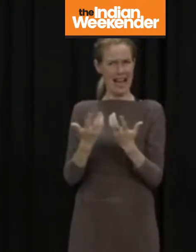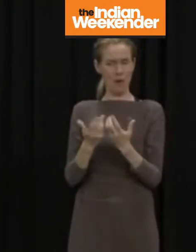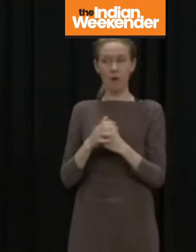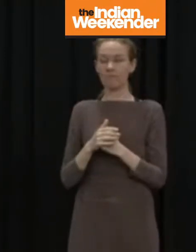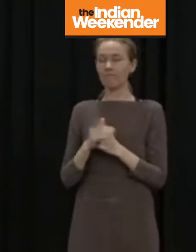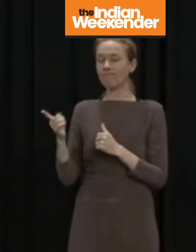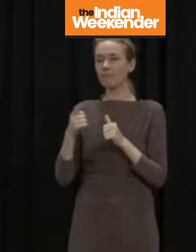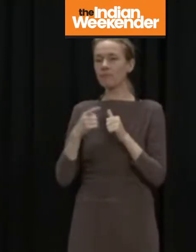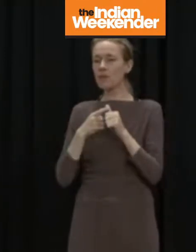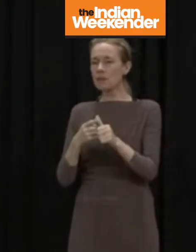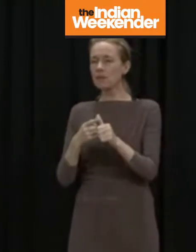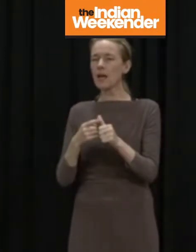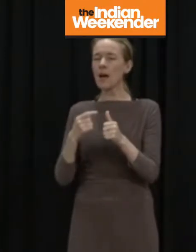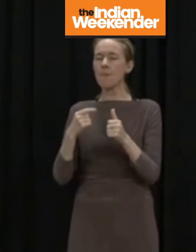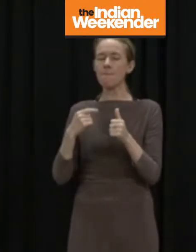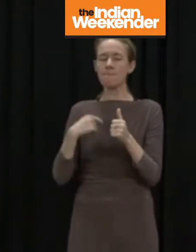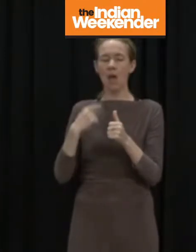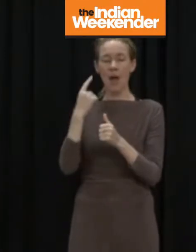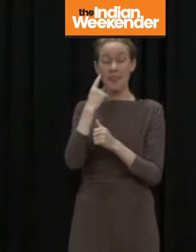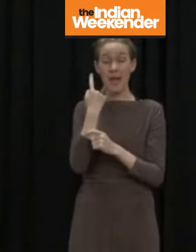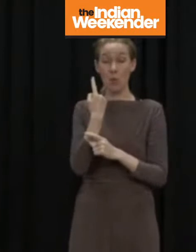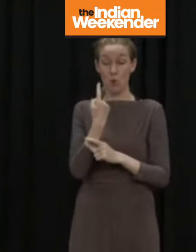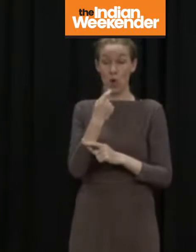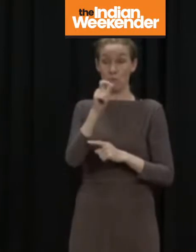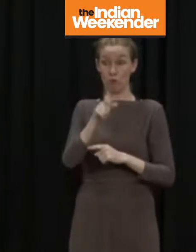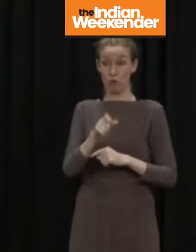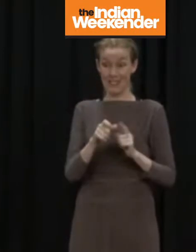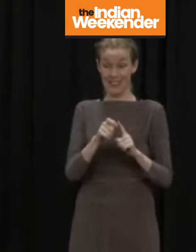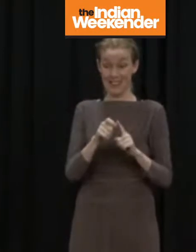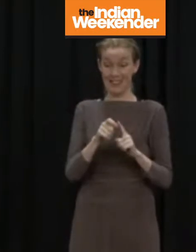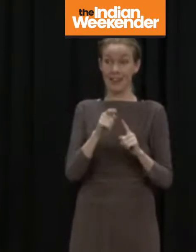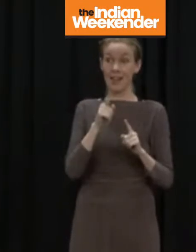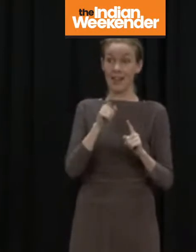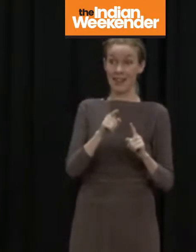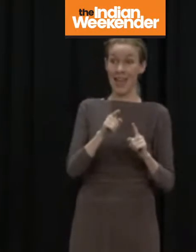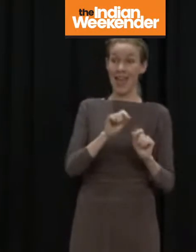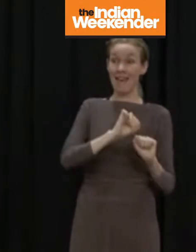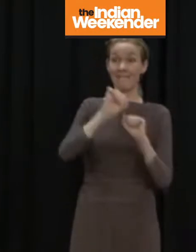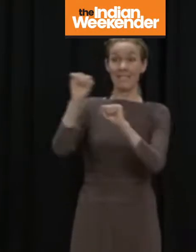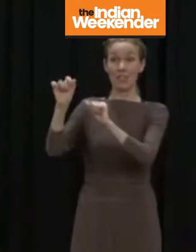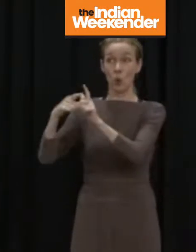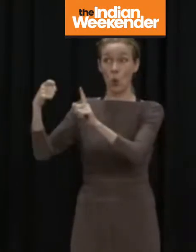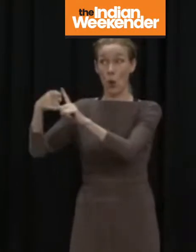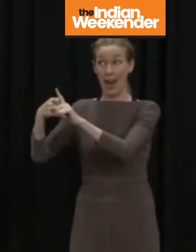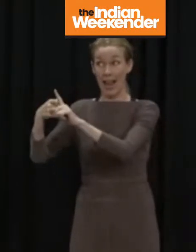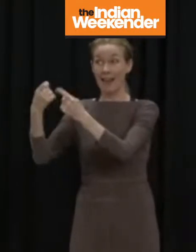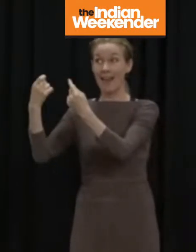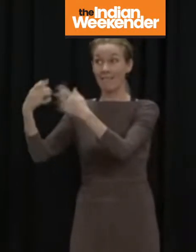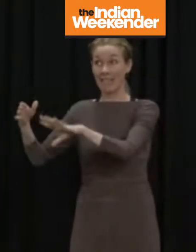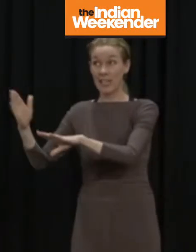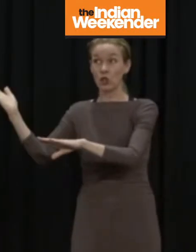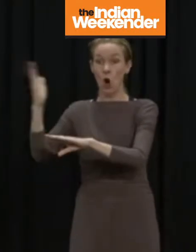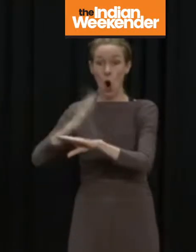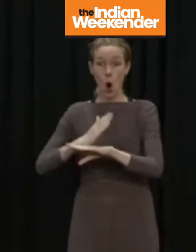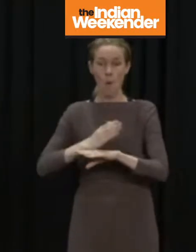person who travelled into Auckland and out again, and it was one person. But I don't have more details than that. Do you have information to